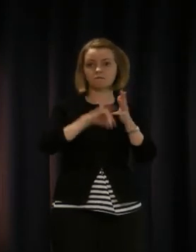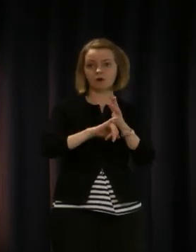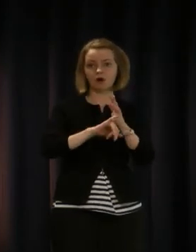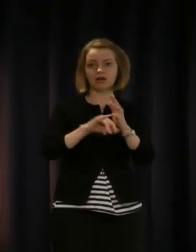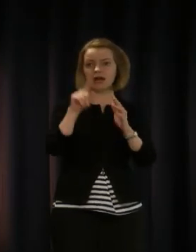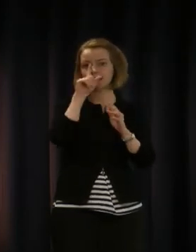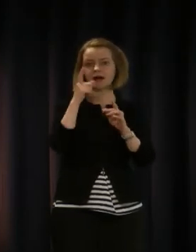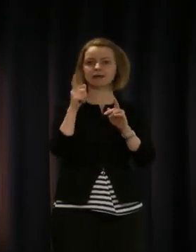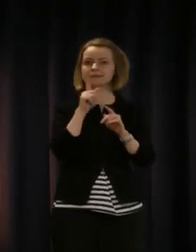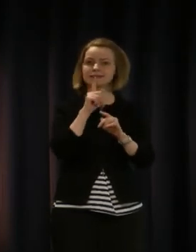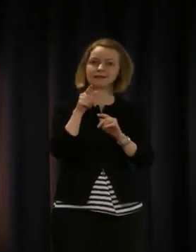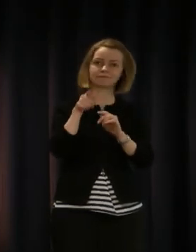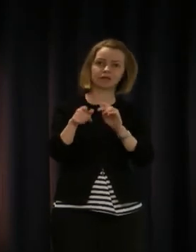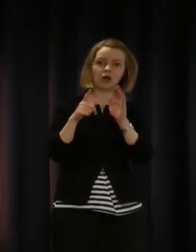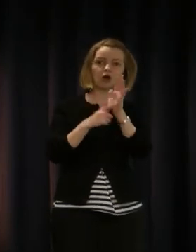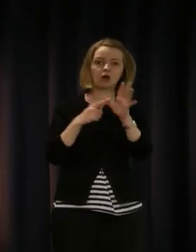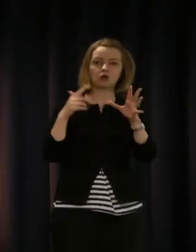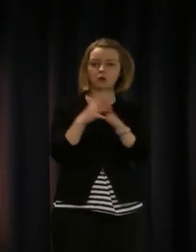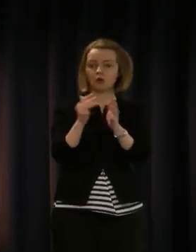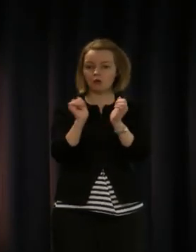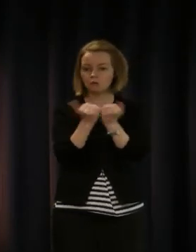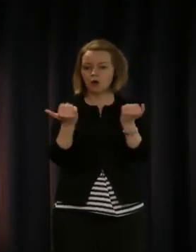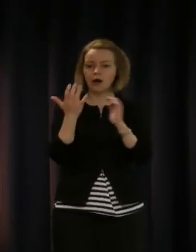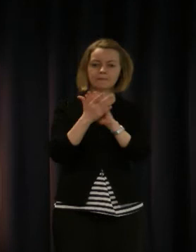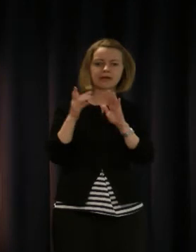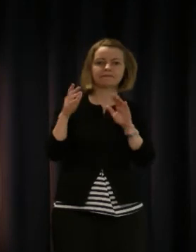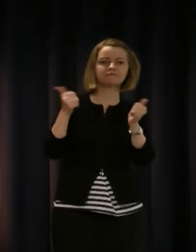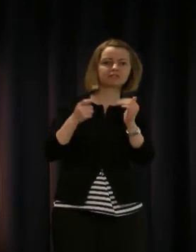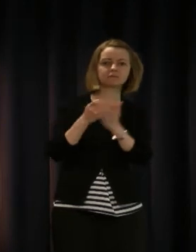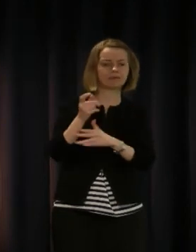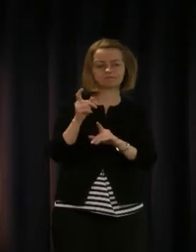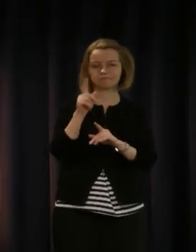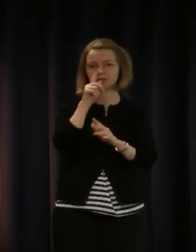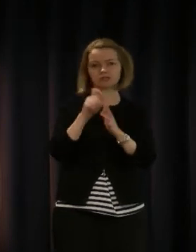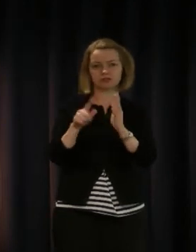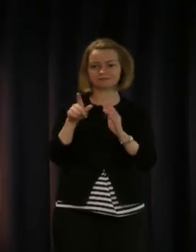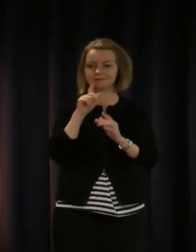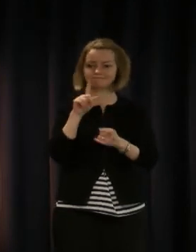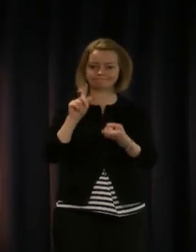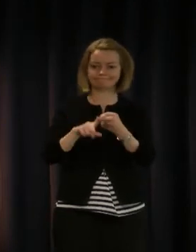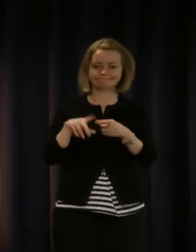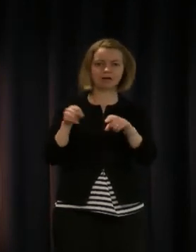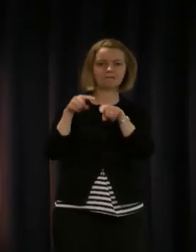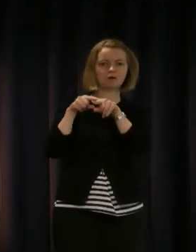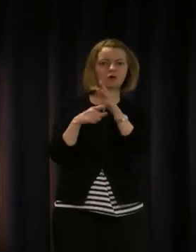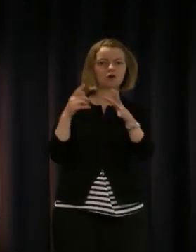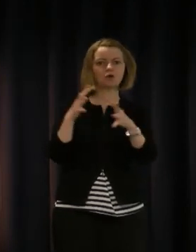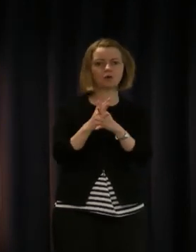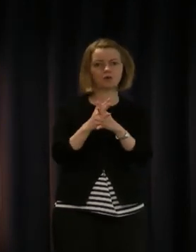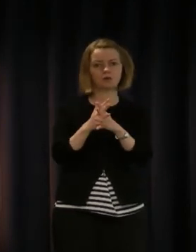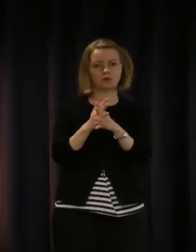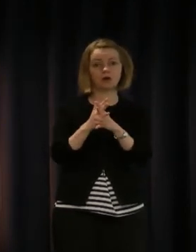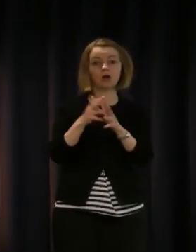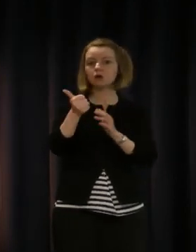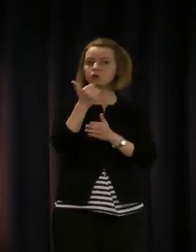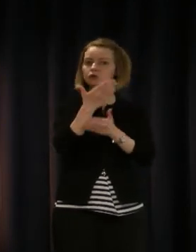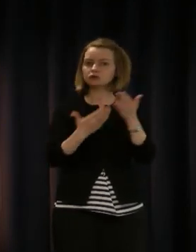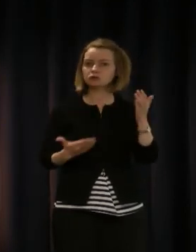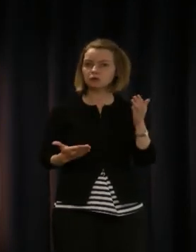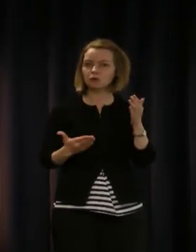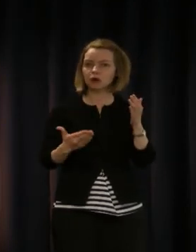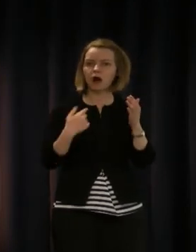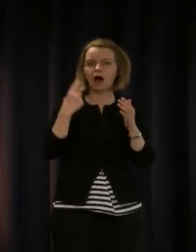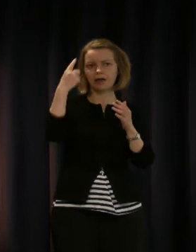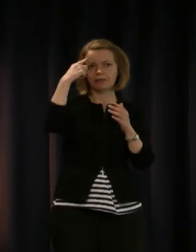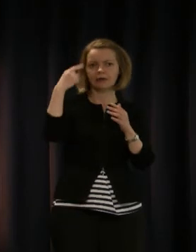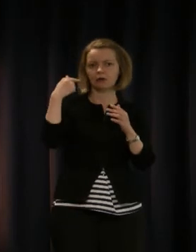basis of the agreement entered into. I think it's also a great story, and we may need to provide